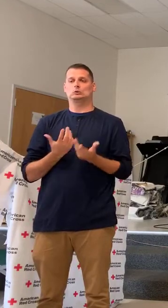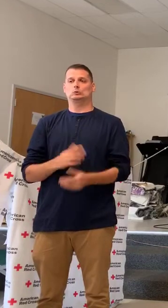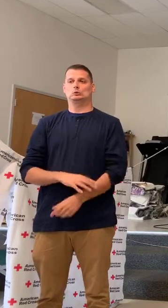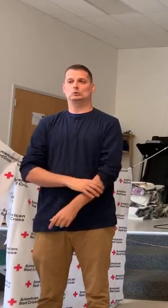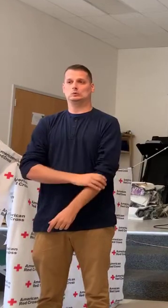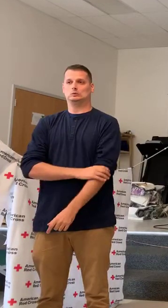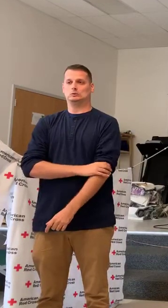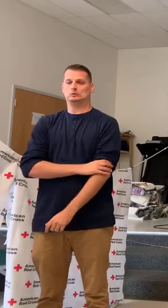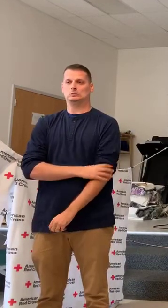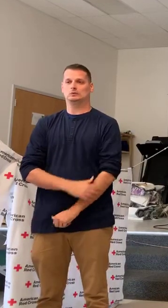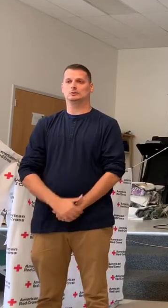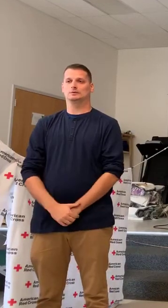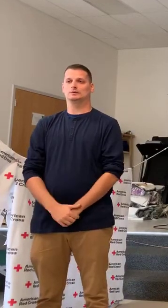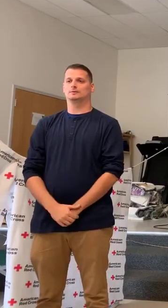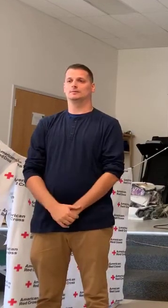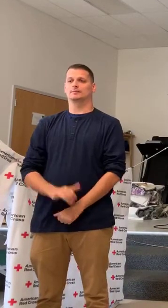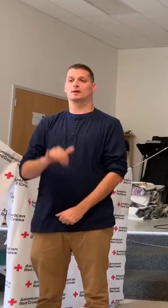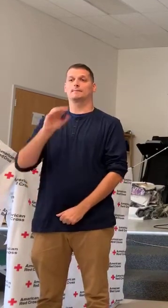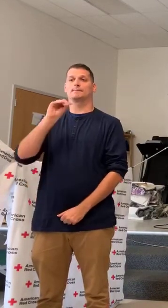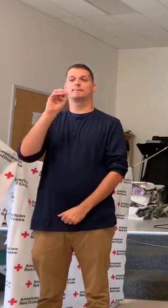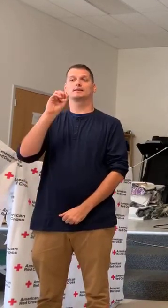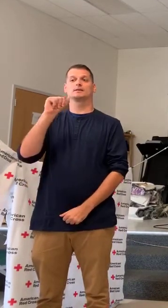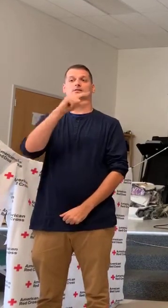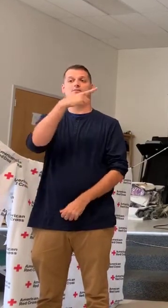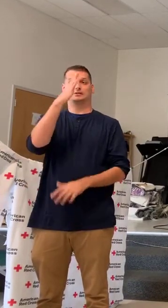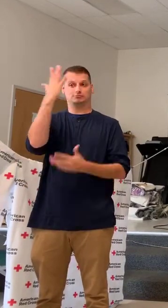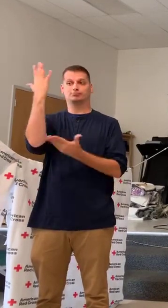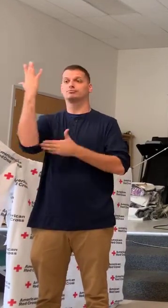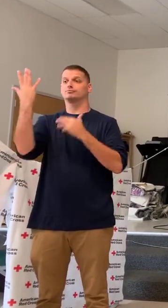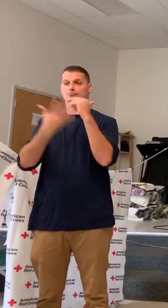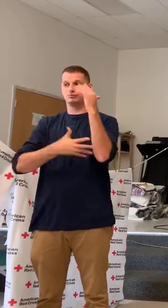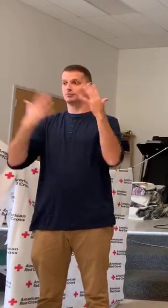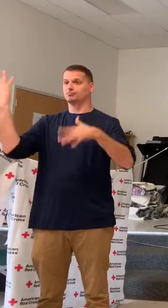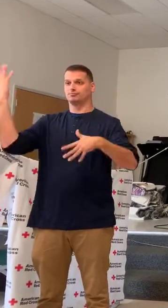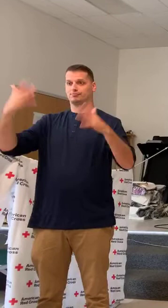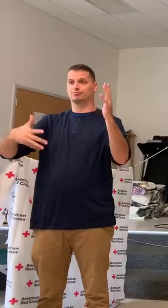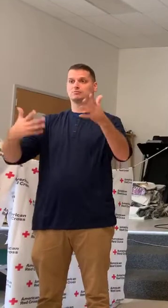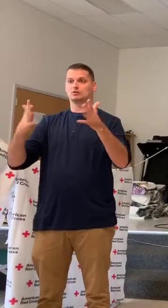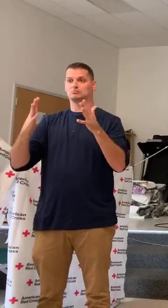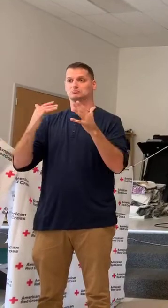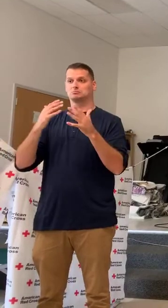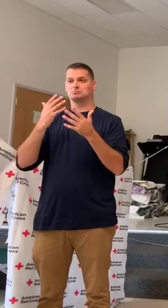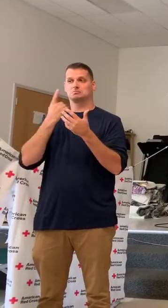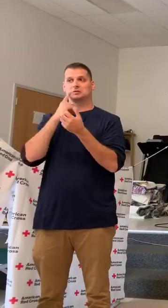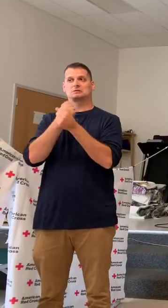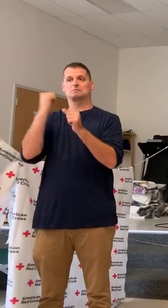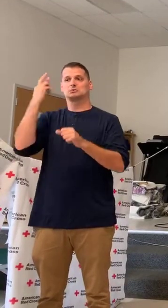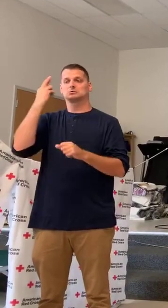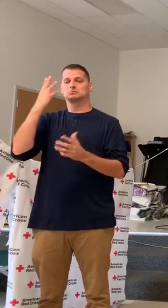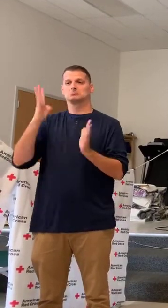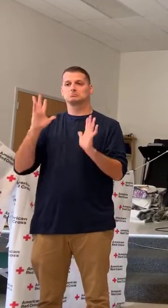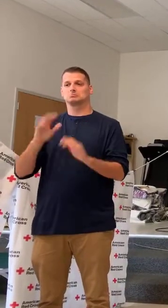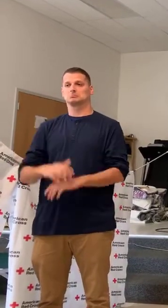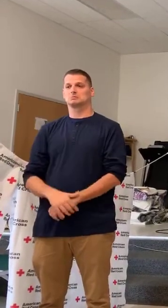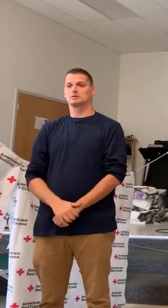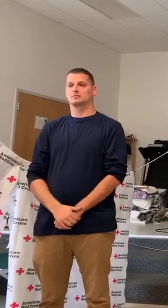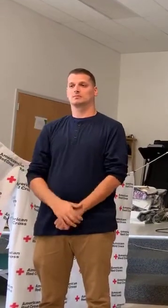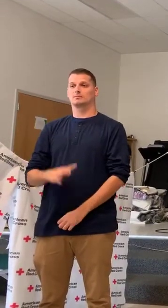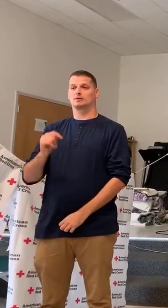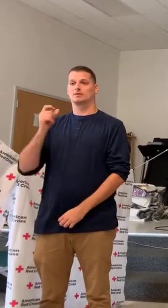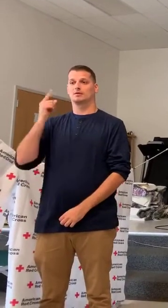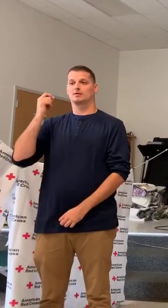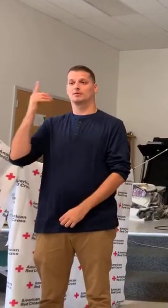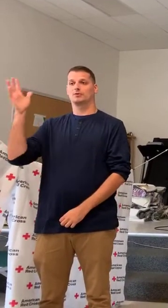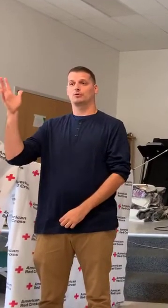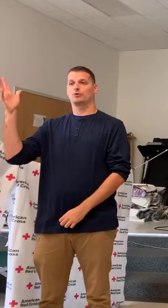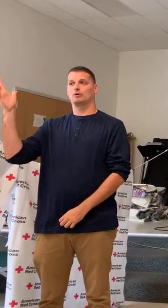that cut all the trees, but there's still tons of trees that are just, you know, covering the drive constantly. And I don't know if someone